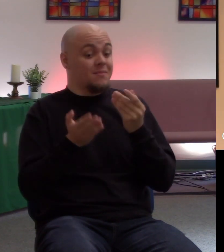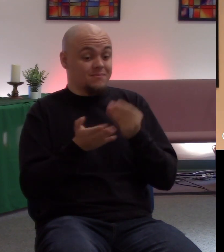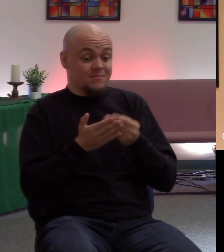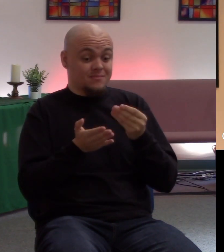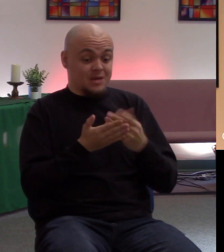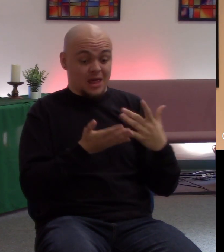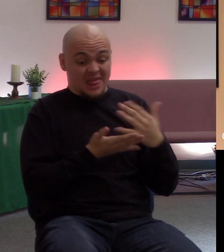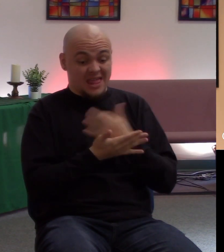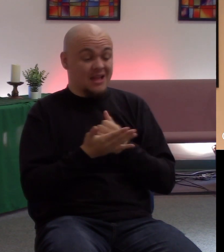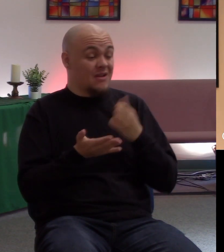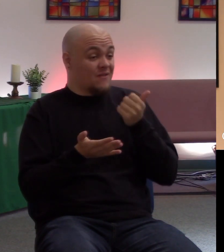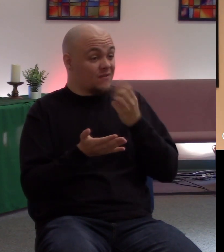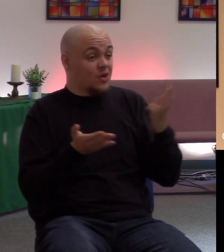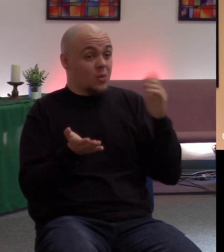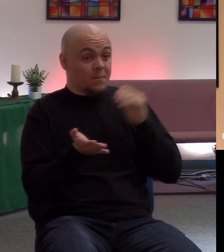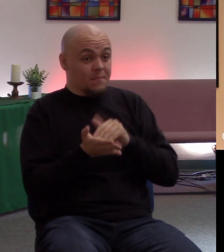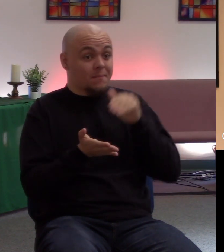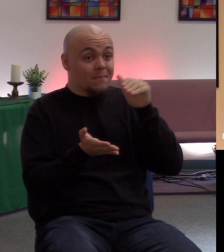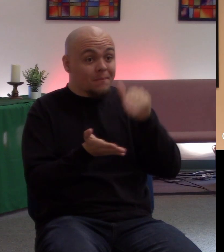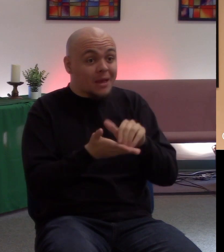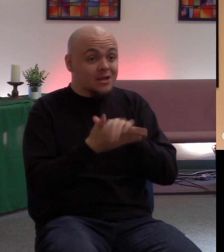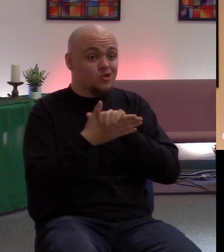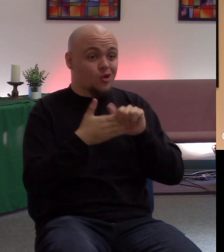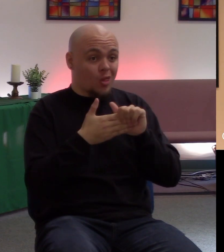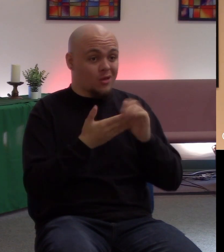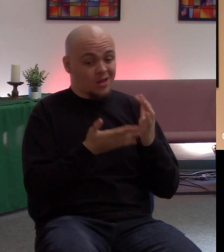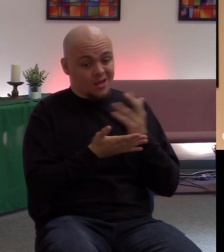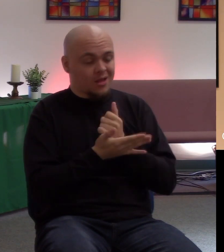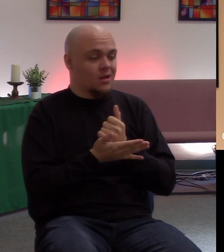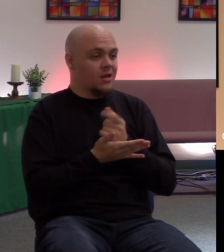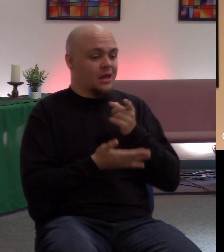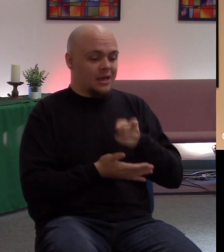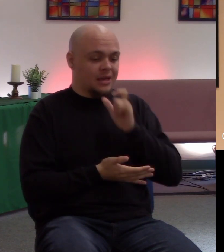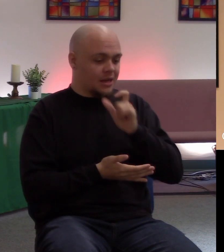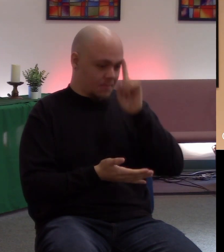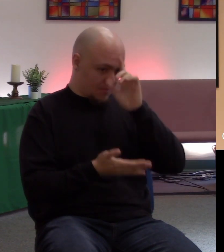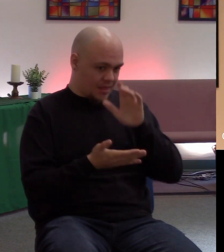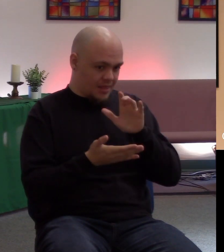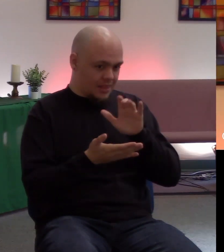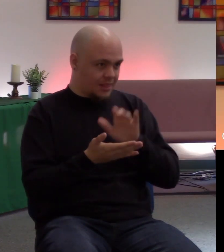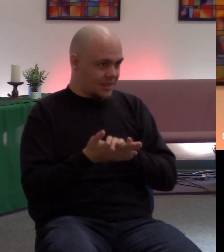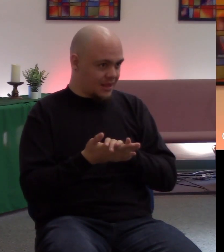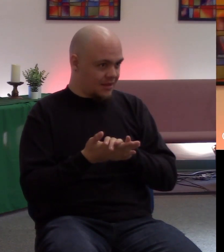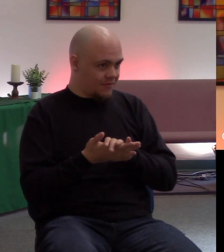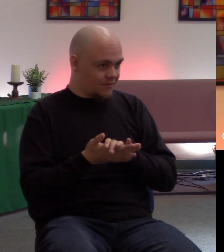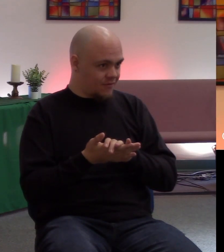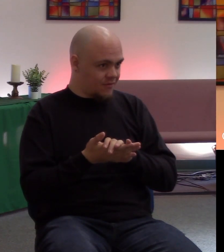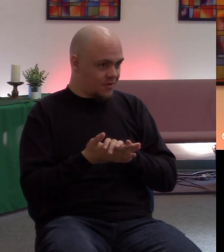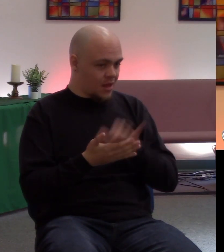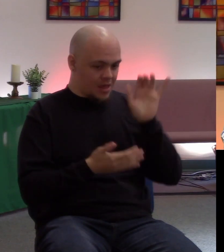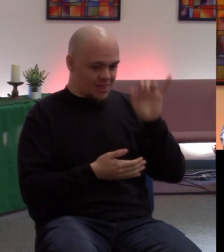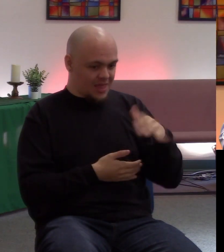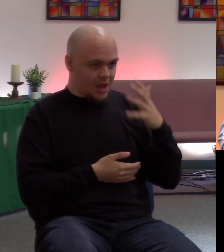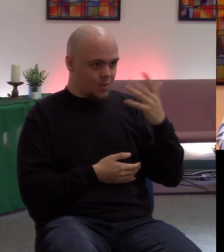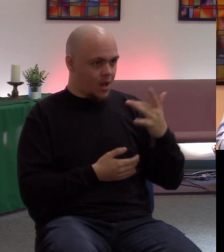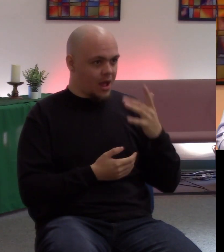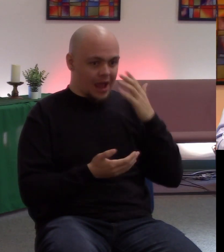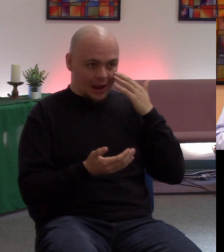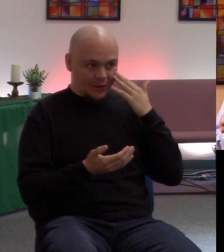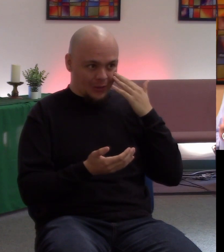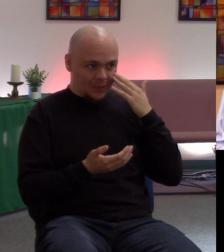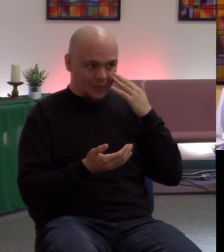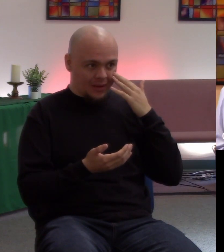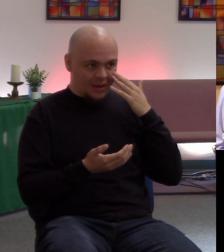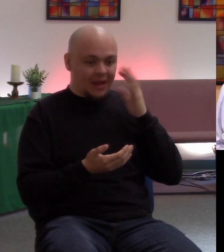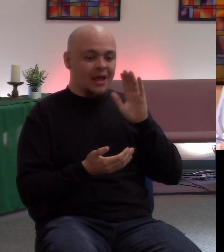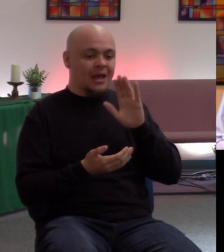DVDs, did all kinds of conferences on it, made millions off of this. Why don't I think John Hagee actually believed that the world was going to end in 2015